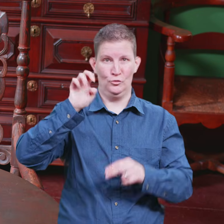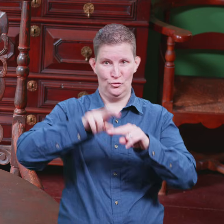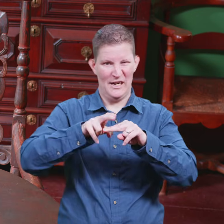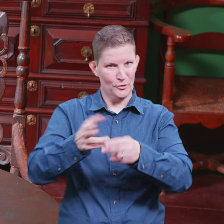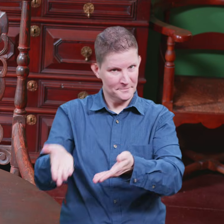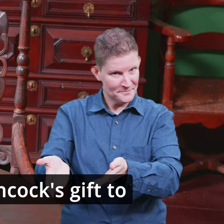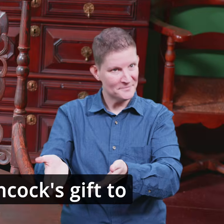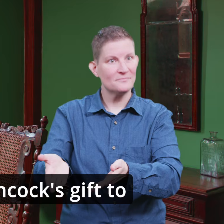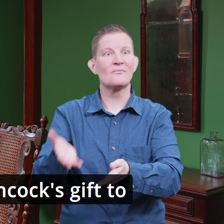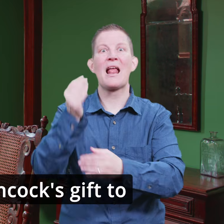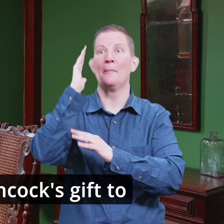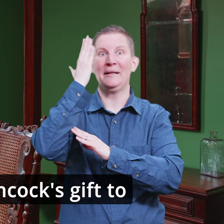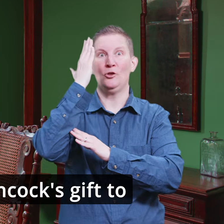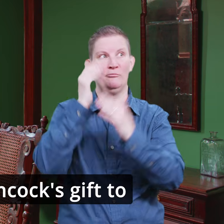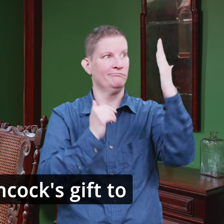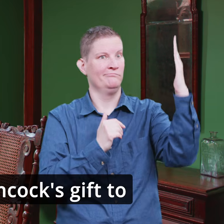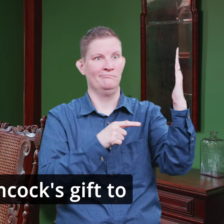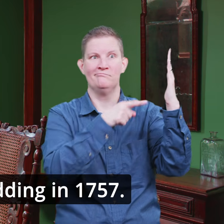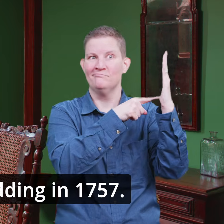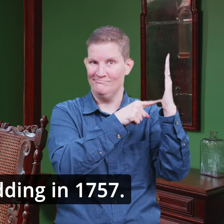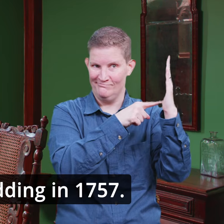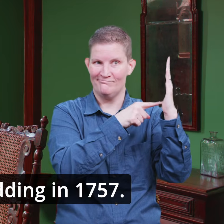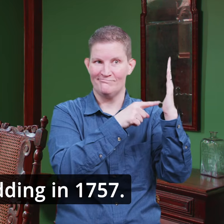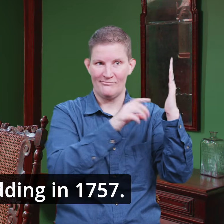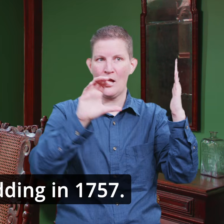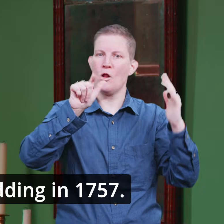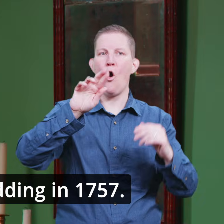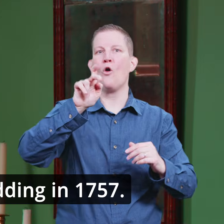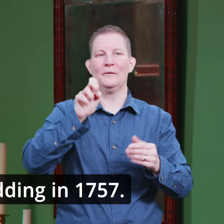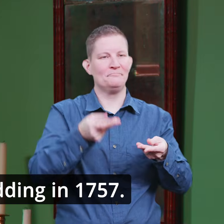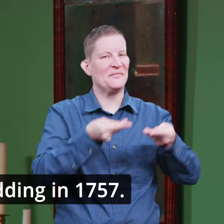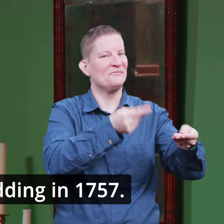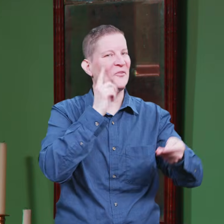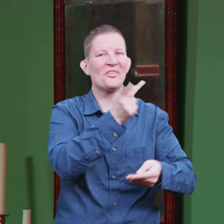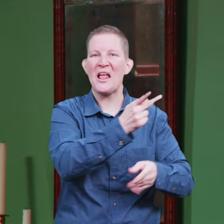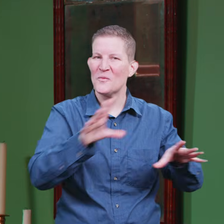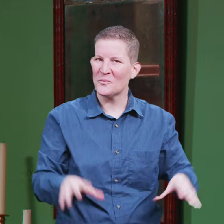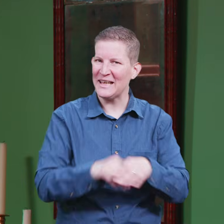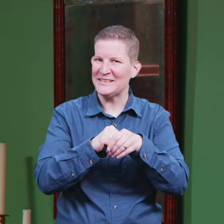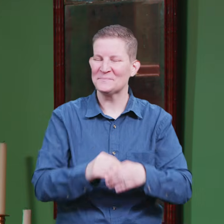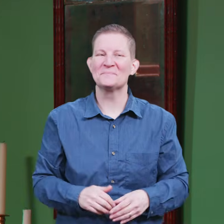chair. And this mirror was John Hancock's gift to the Clarks for their wedding in 1757.